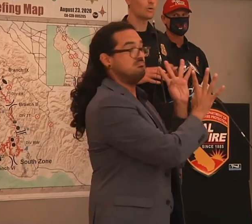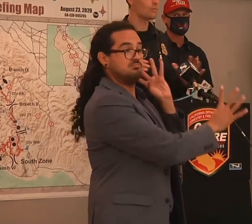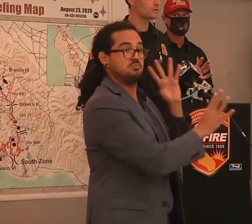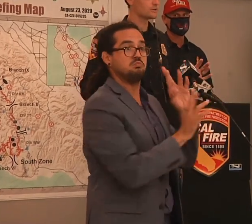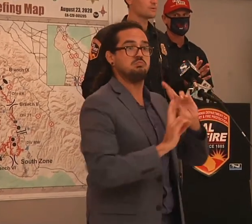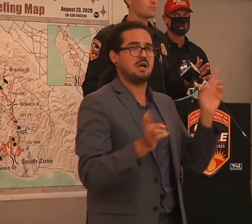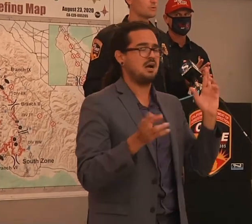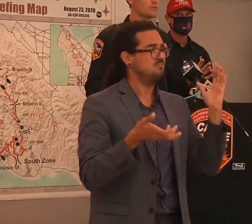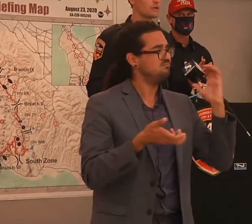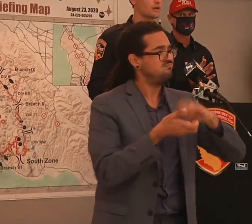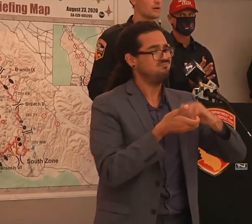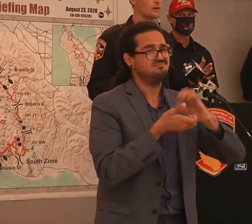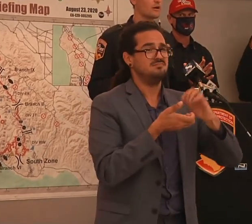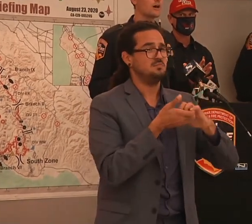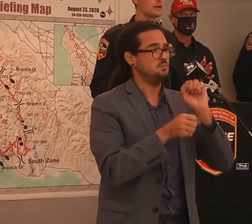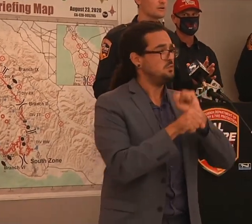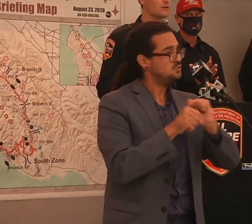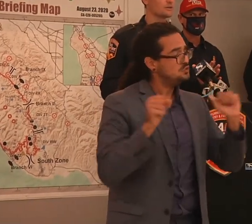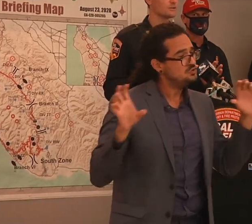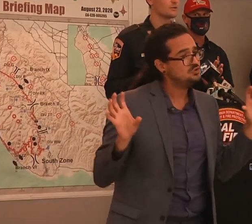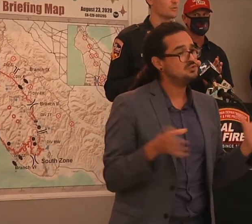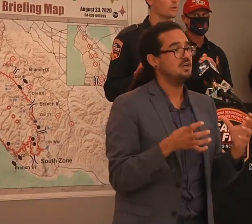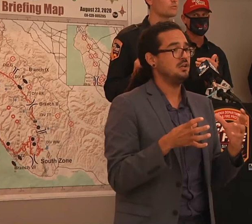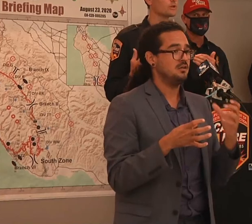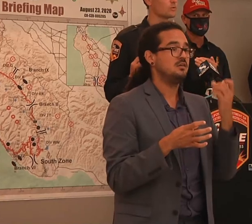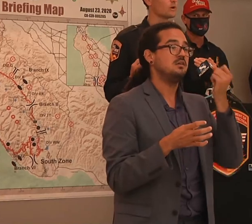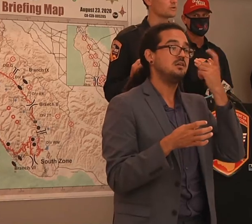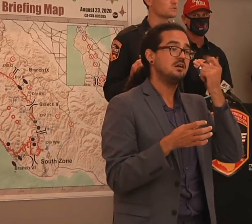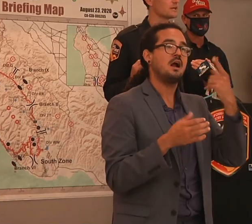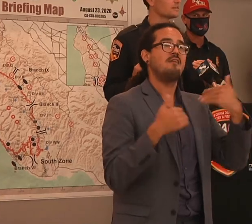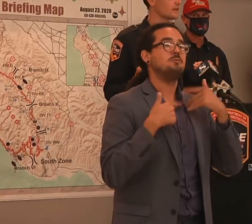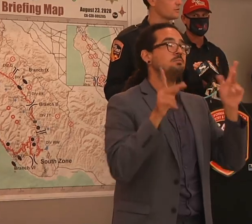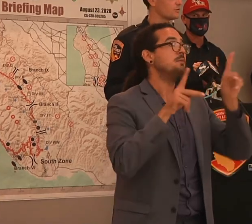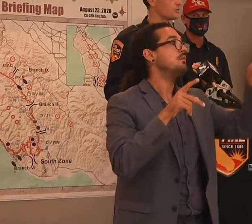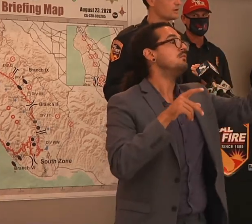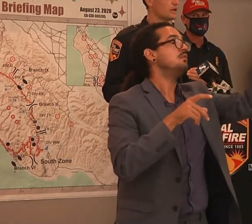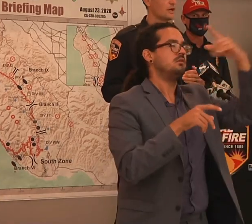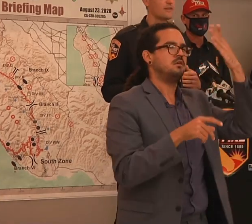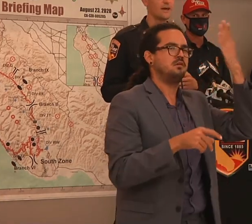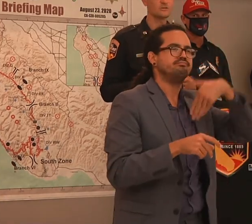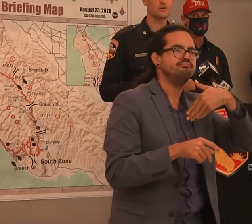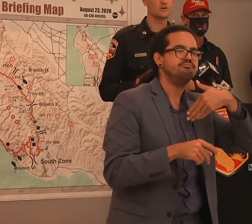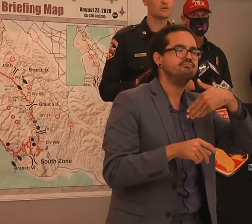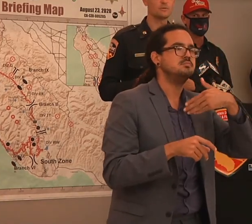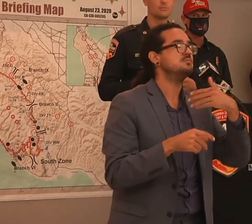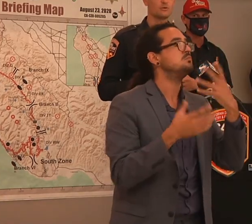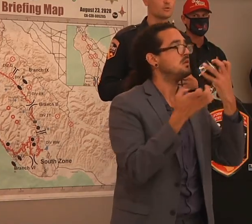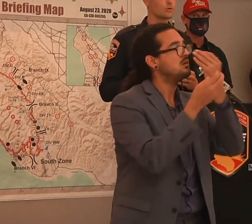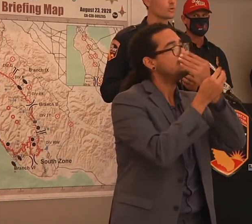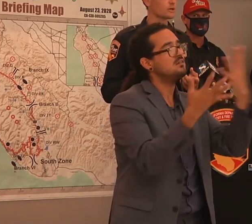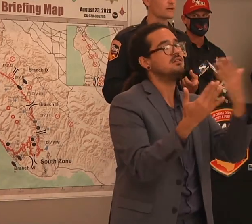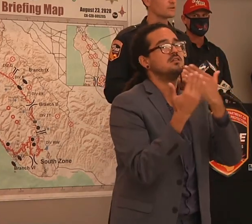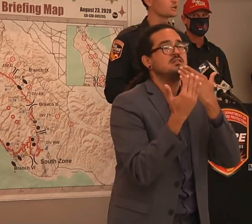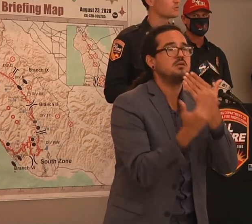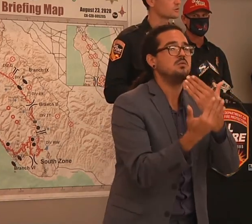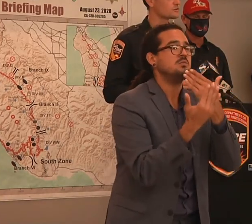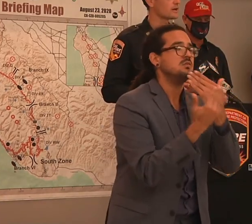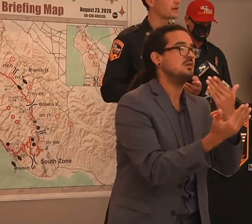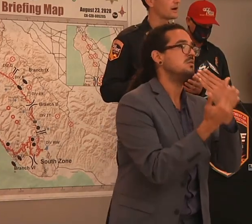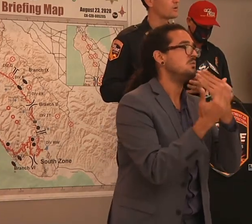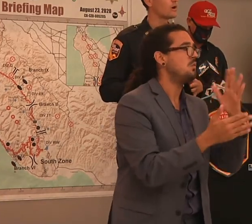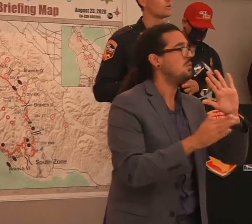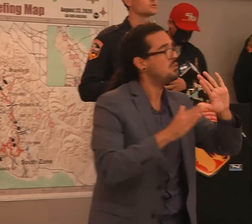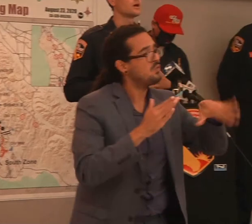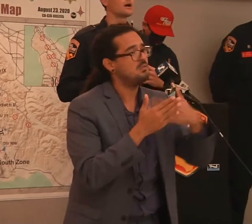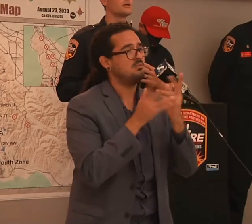a whole bunch of people that are not acknowledged and that we really want to say thank you to. And that is all the people who are working at the shelters